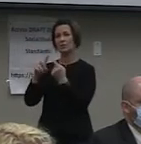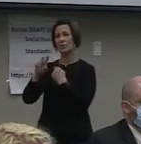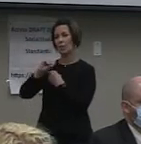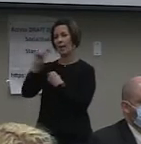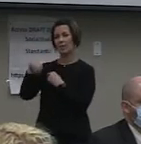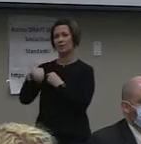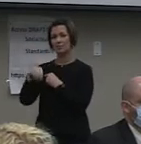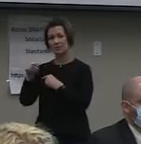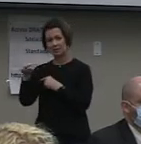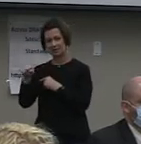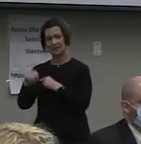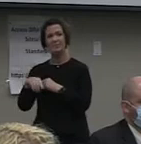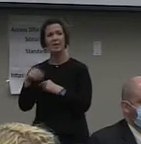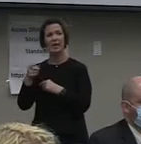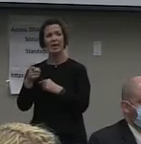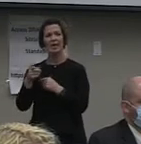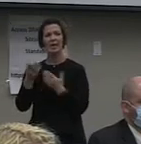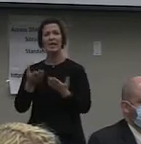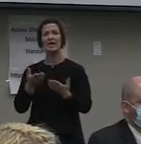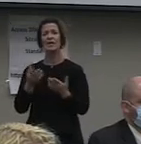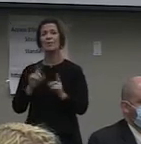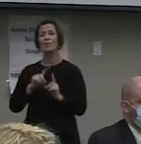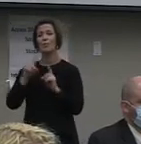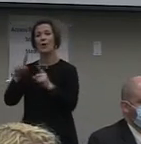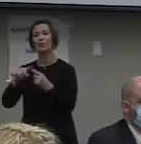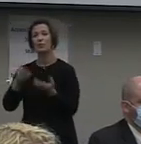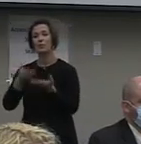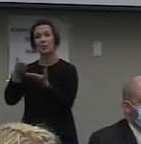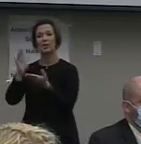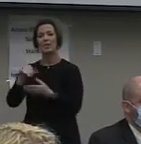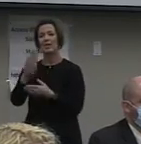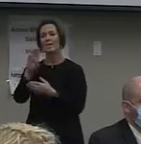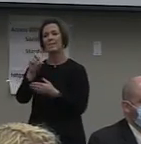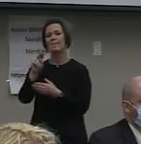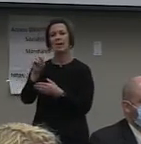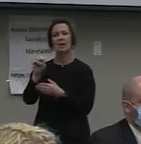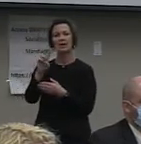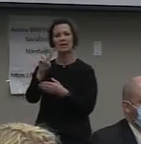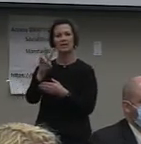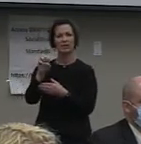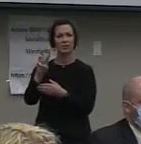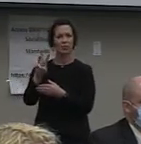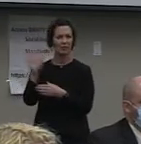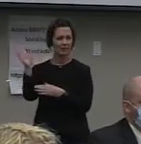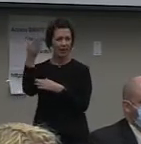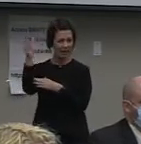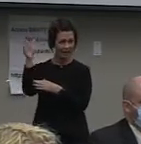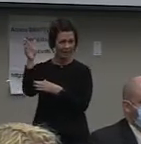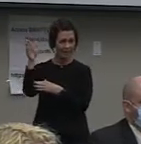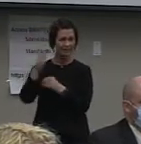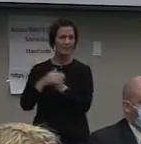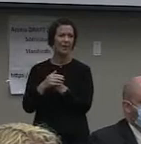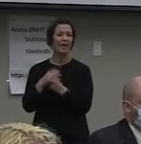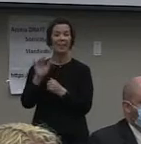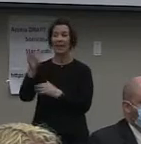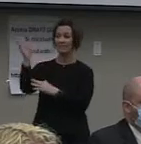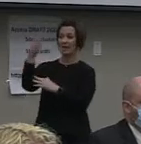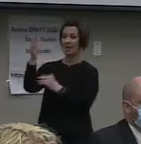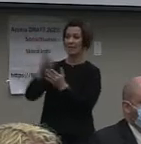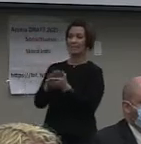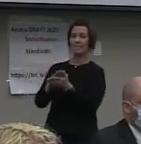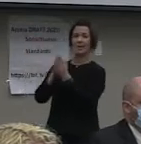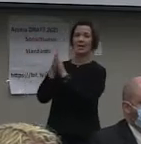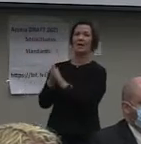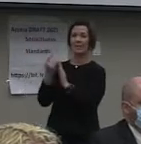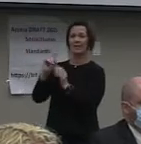he carried a band of fighters carrying the Bonnie Blue flag of West Florida. Ultimately, that flag became the first